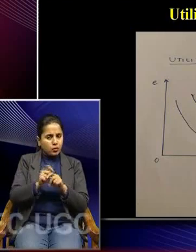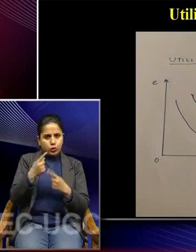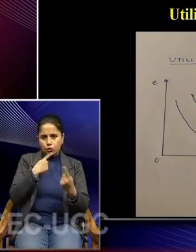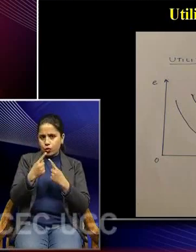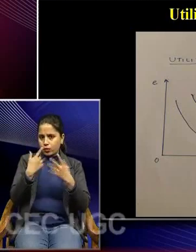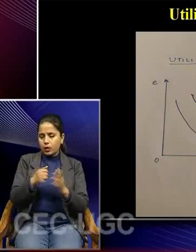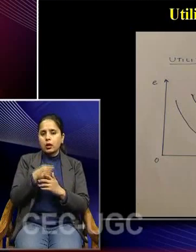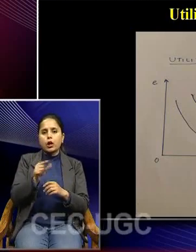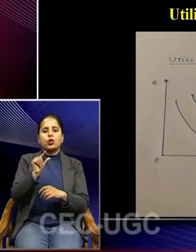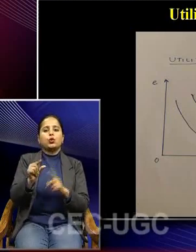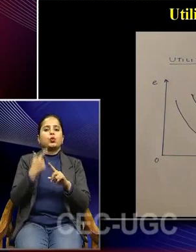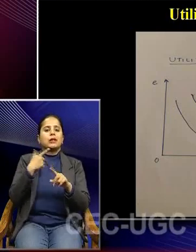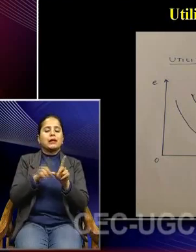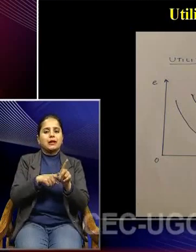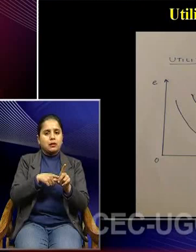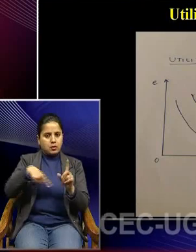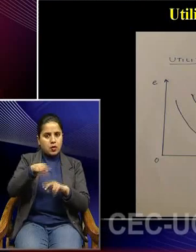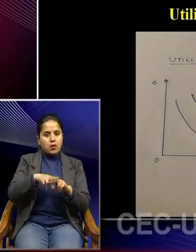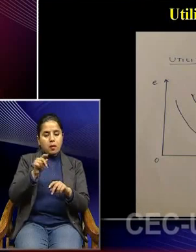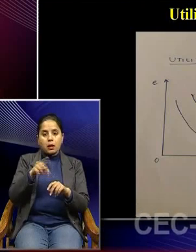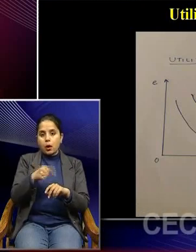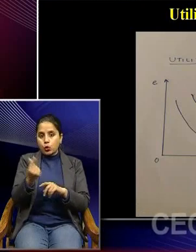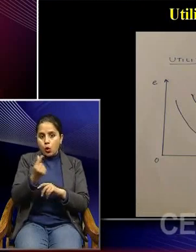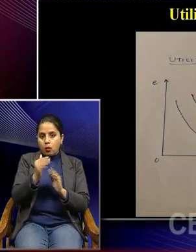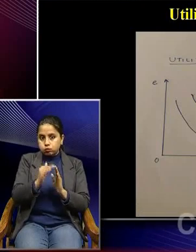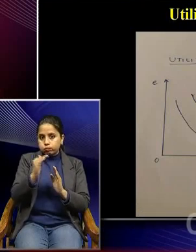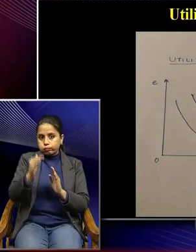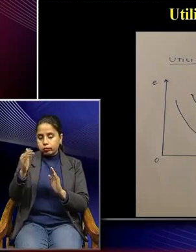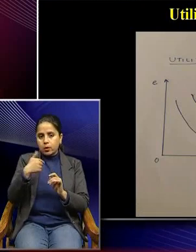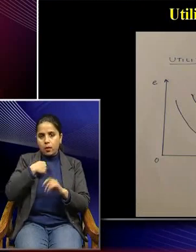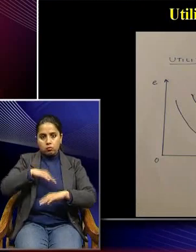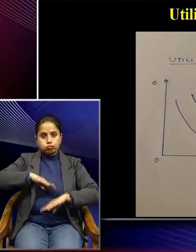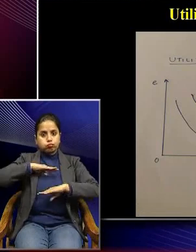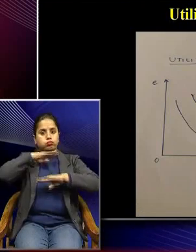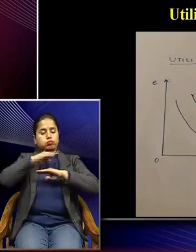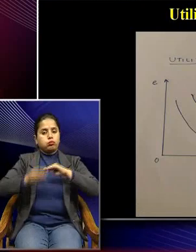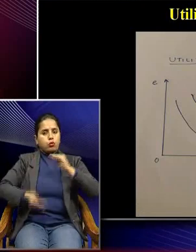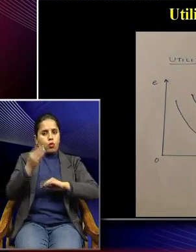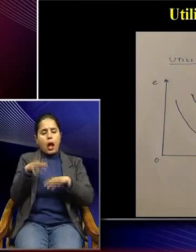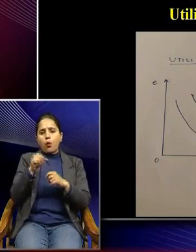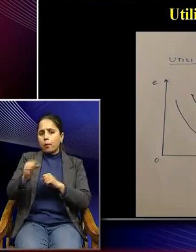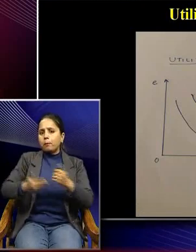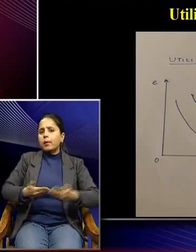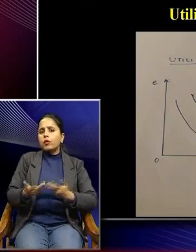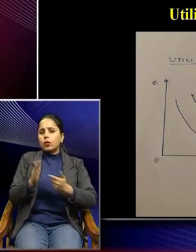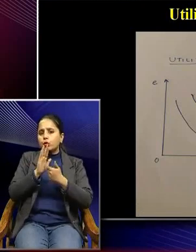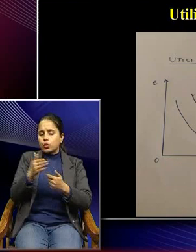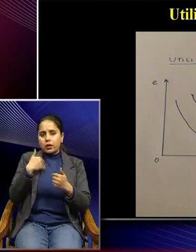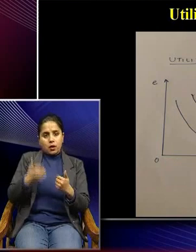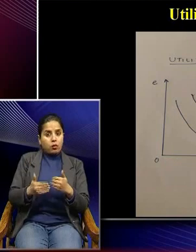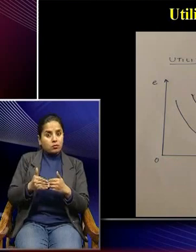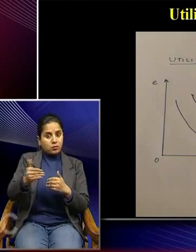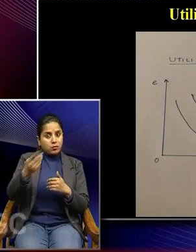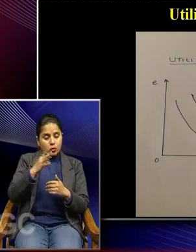is a utility function, and the marginal rate of substitution being the slope and how it behaves. As we move